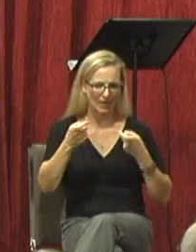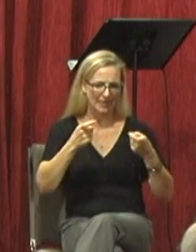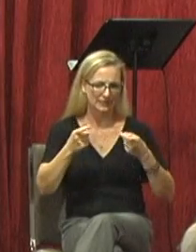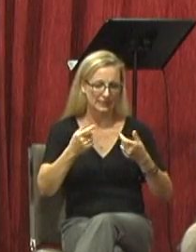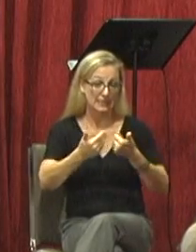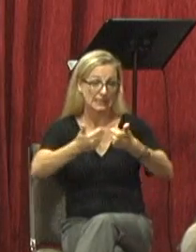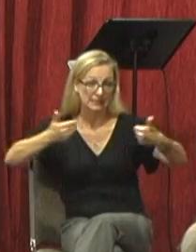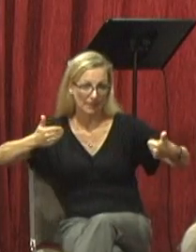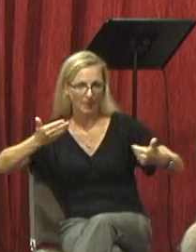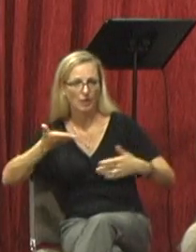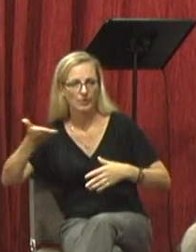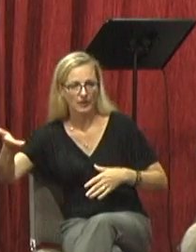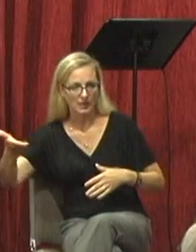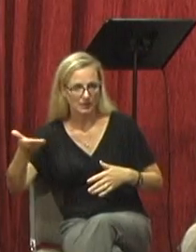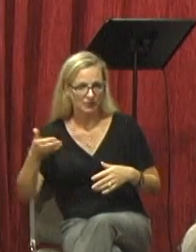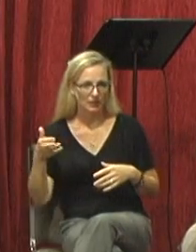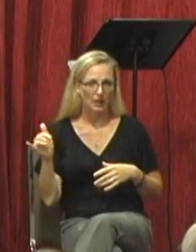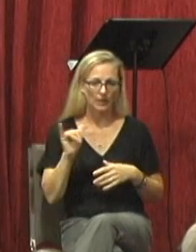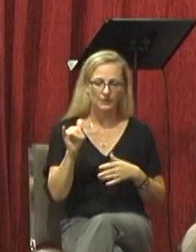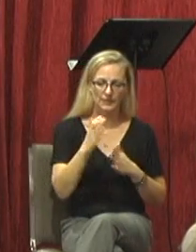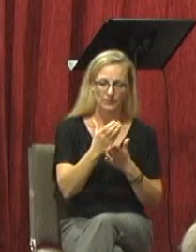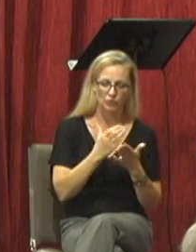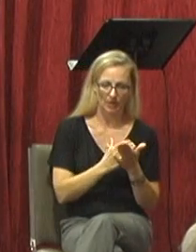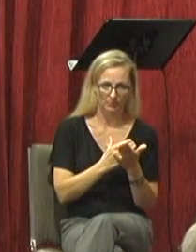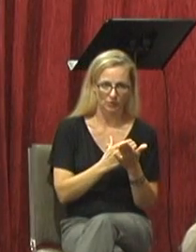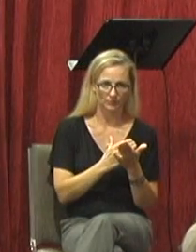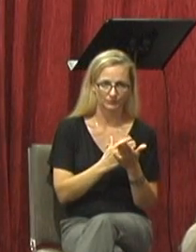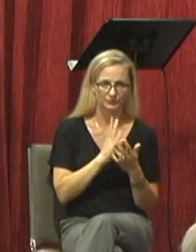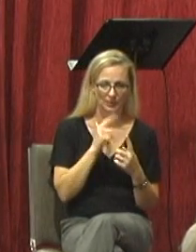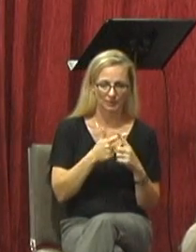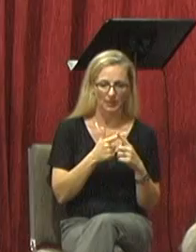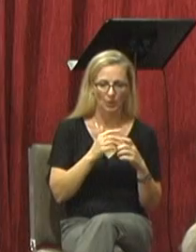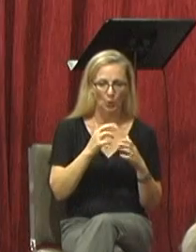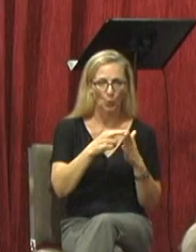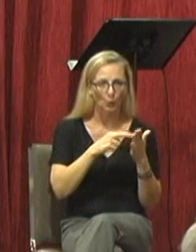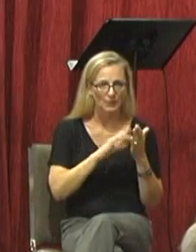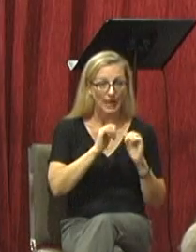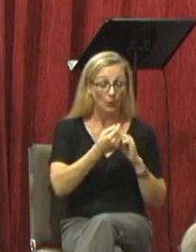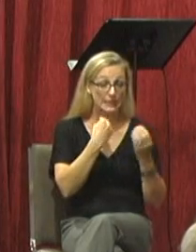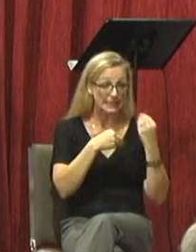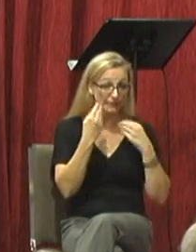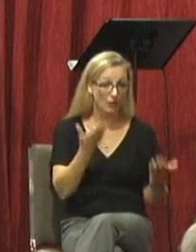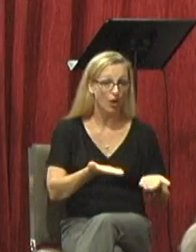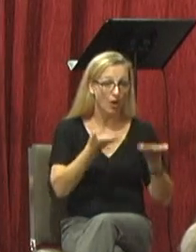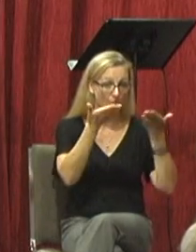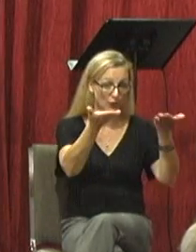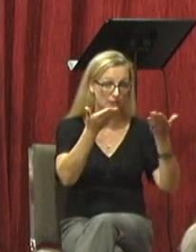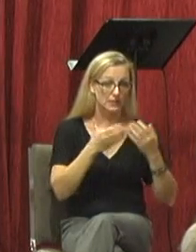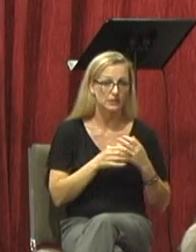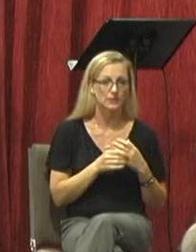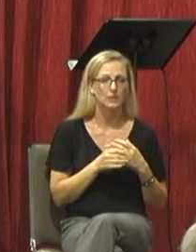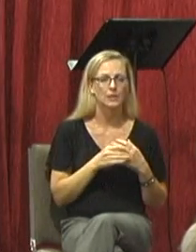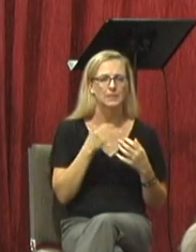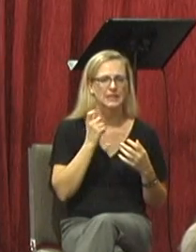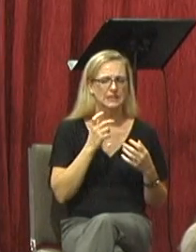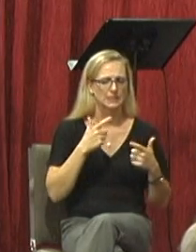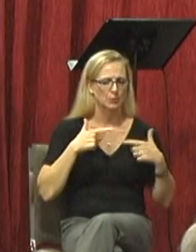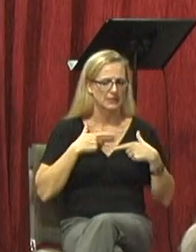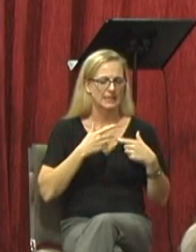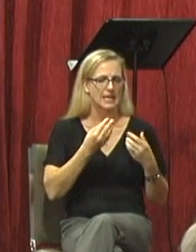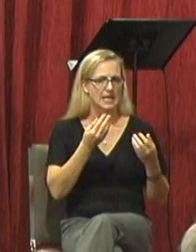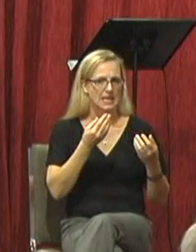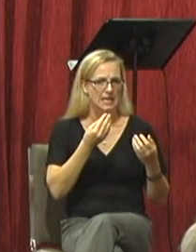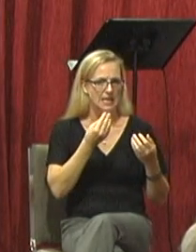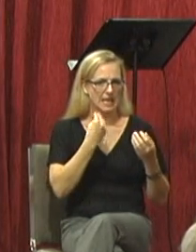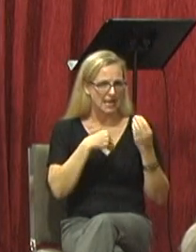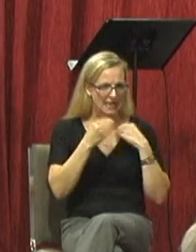And in the same chapter, verses 4 through 16, there's rules for how to eat the offerings, because the Kohanim ate the offerings. And